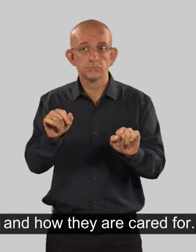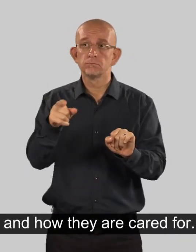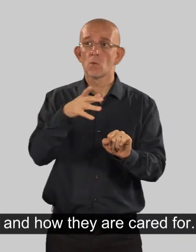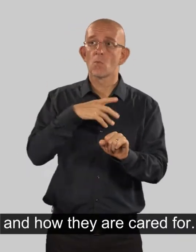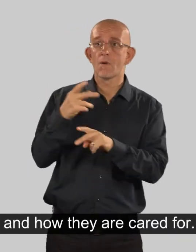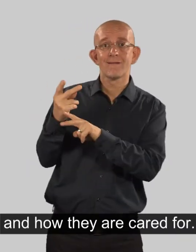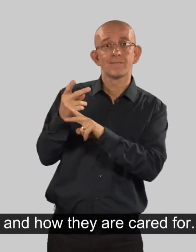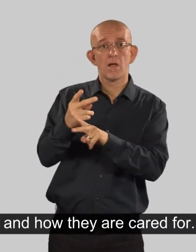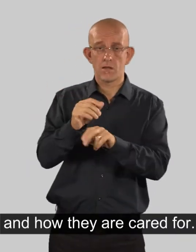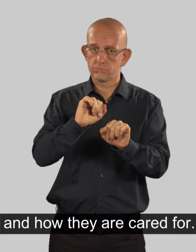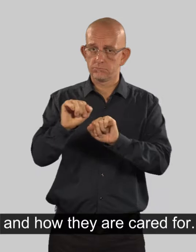for.